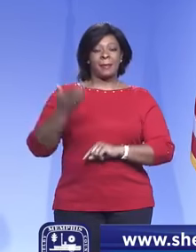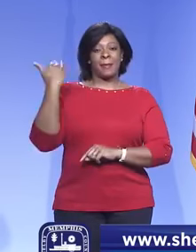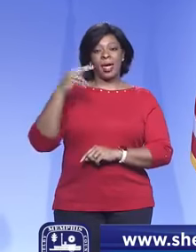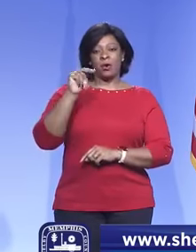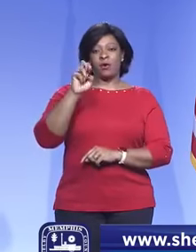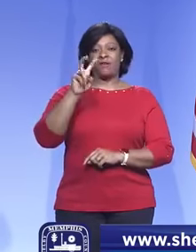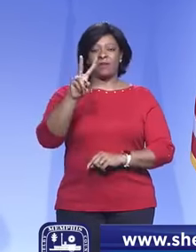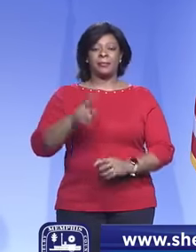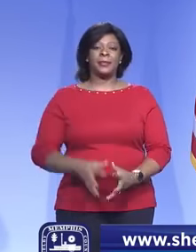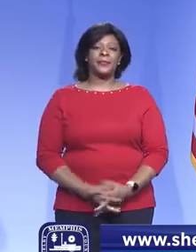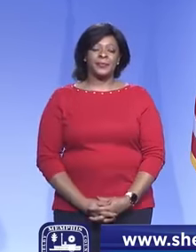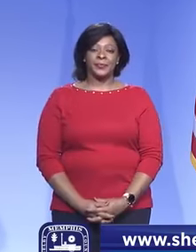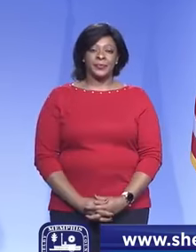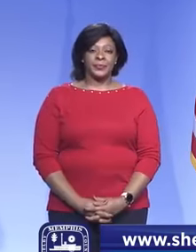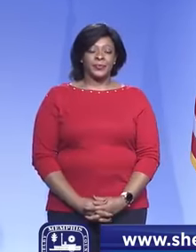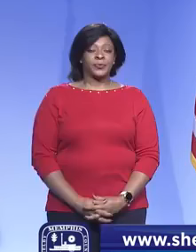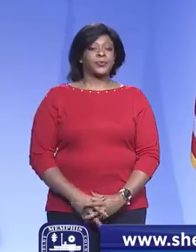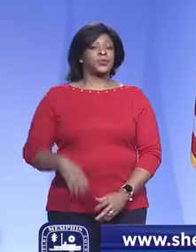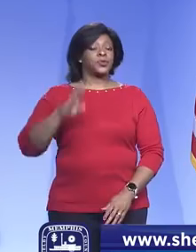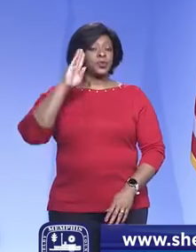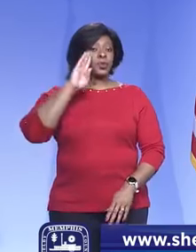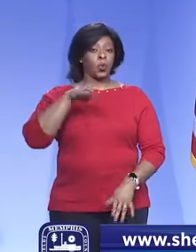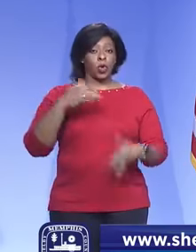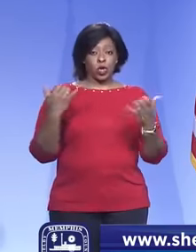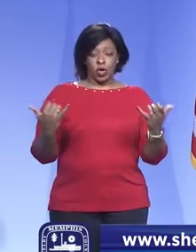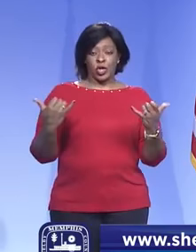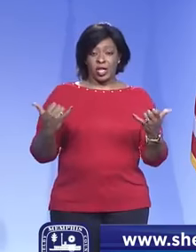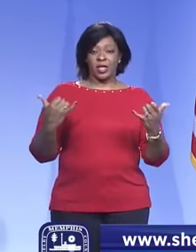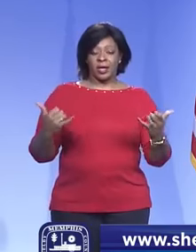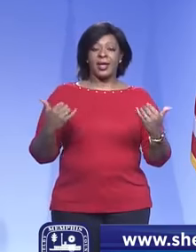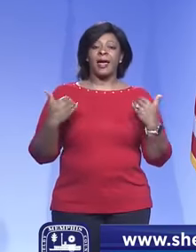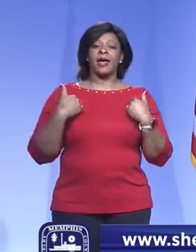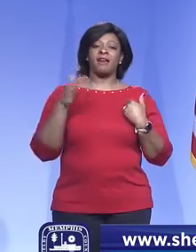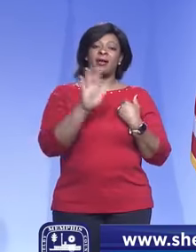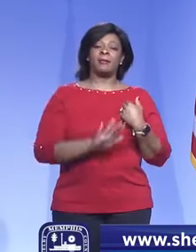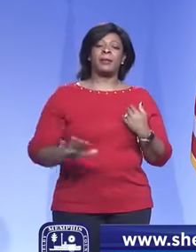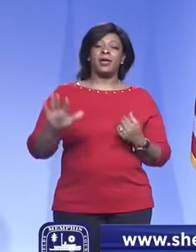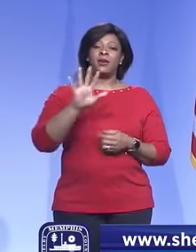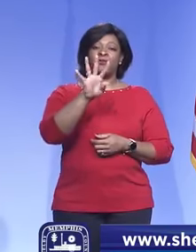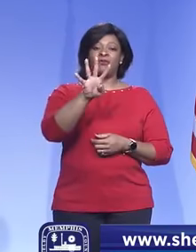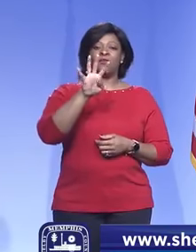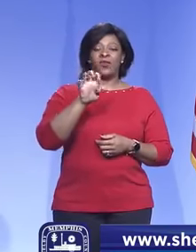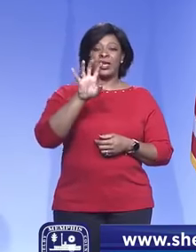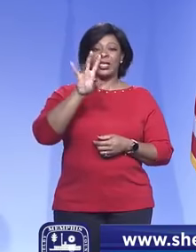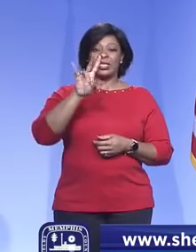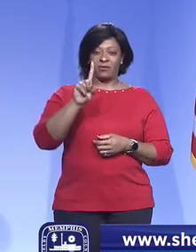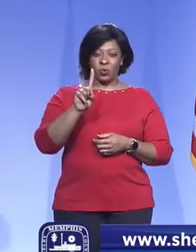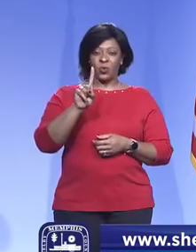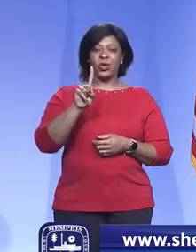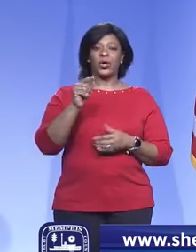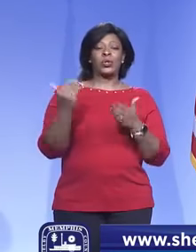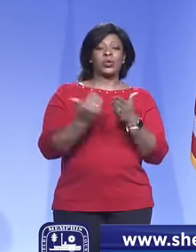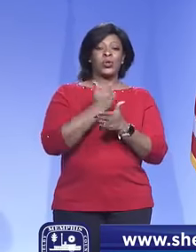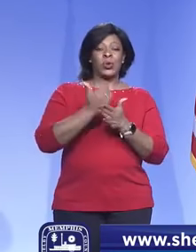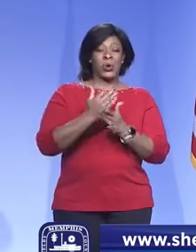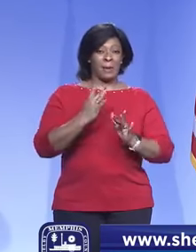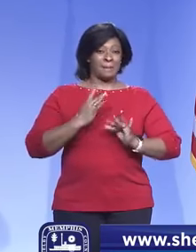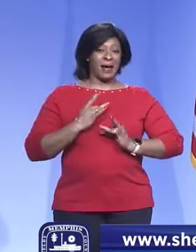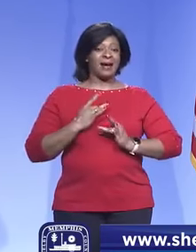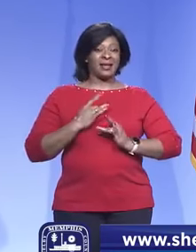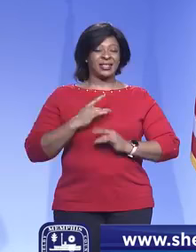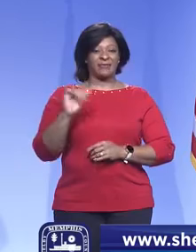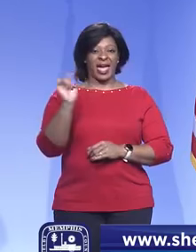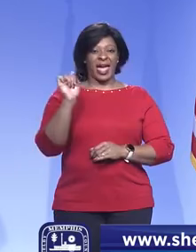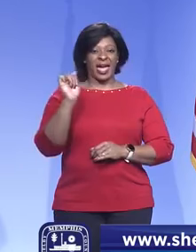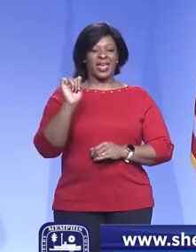November. So we do know at the current time we have about 471 new cases on